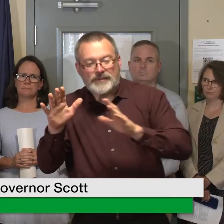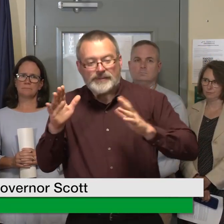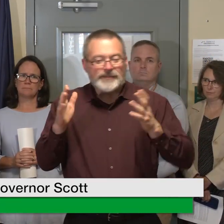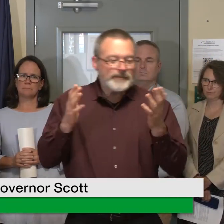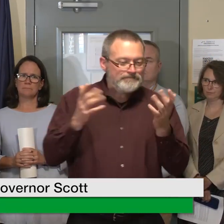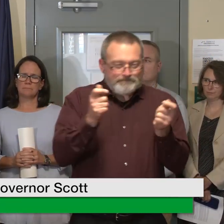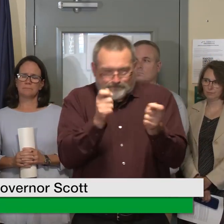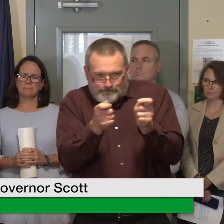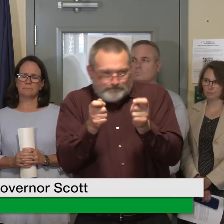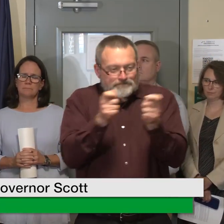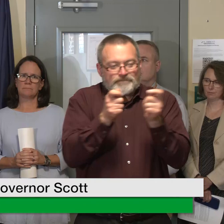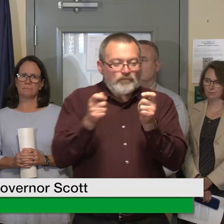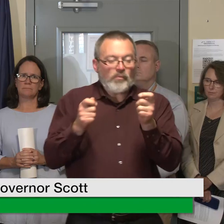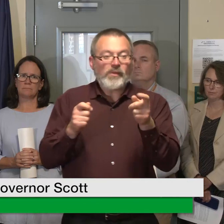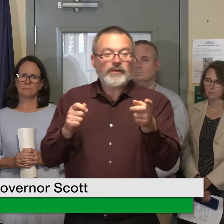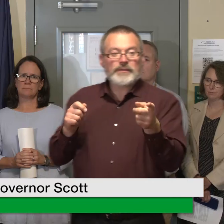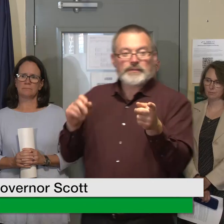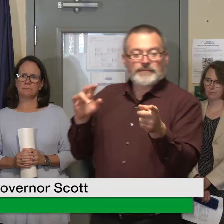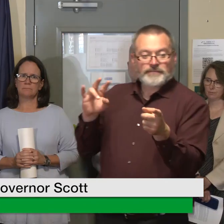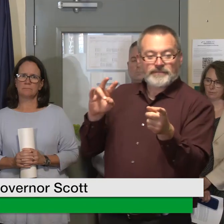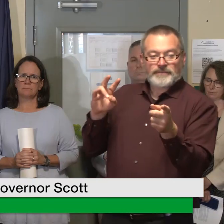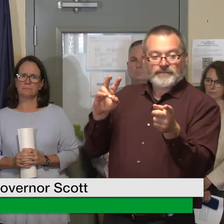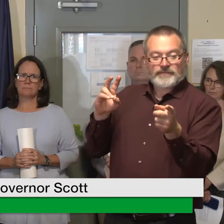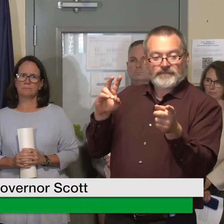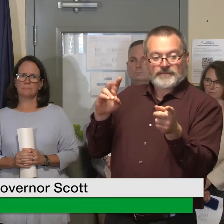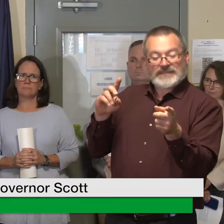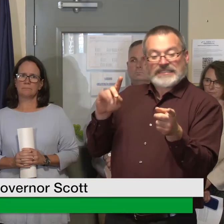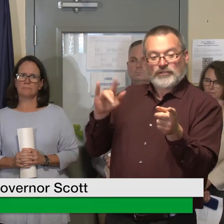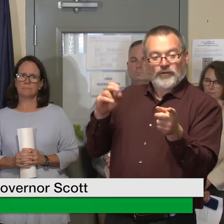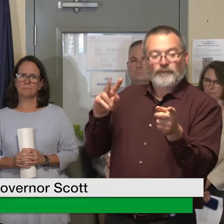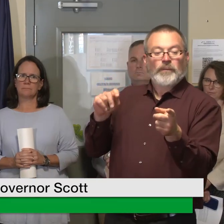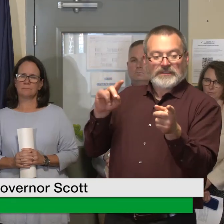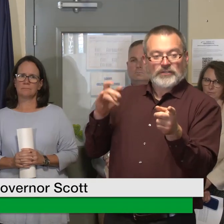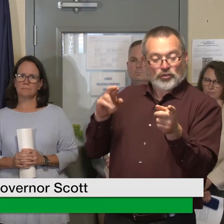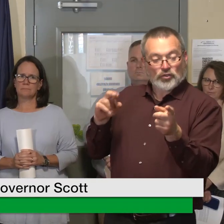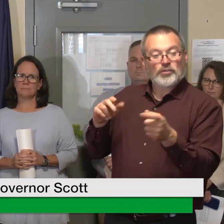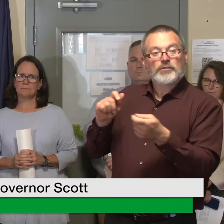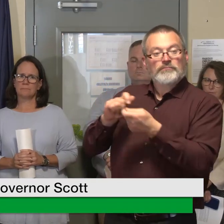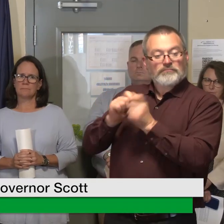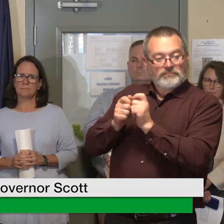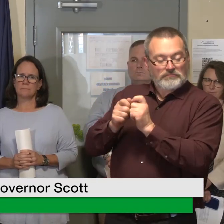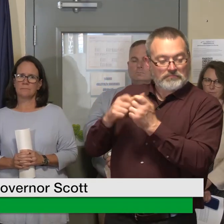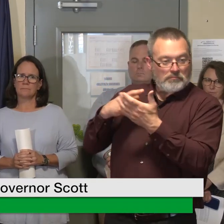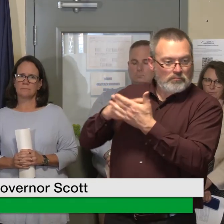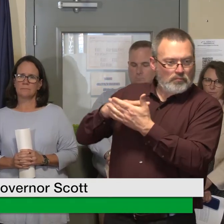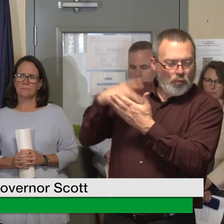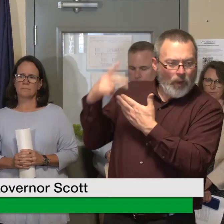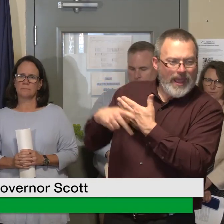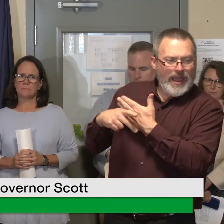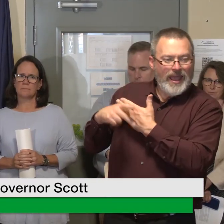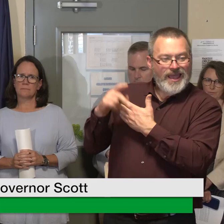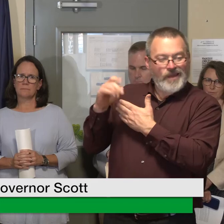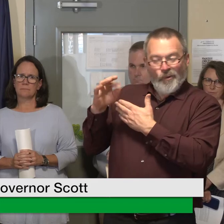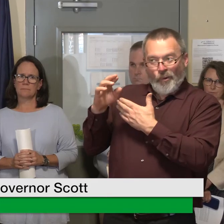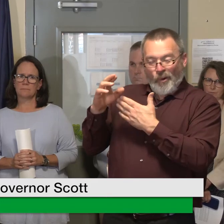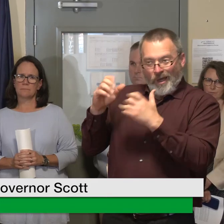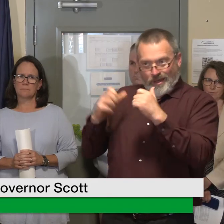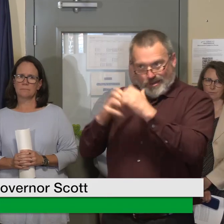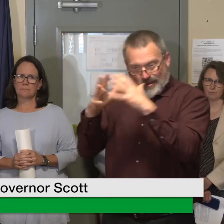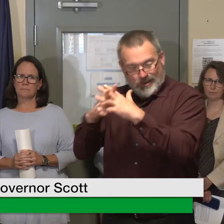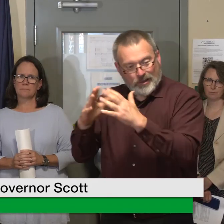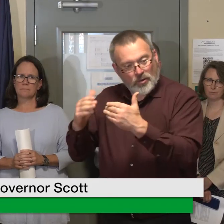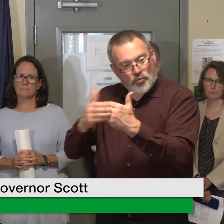And would that, or does the existing state program and or a future program, would that have the